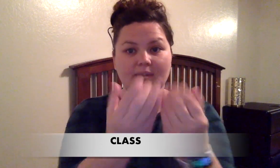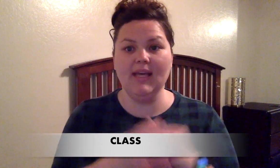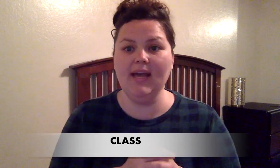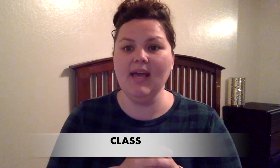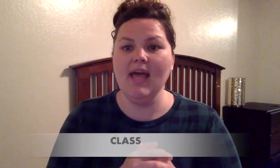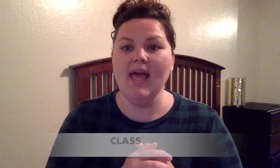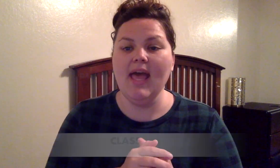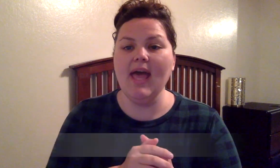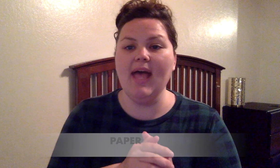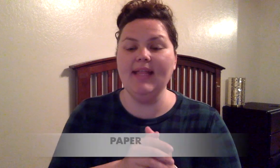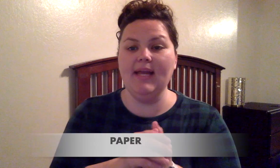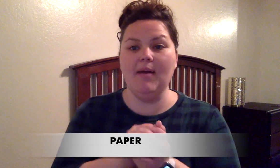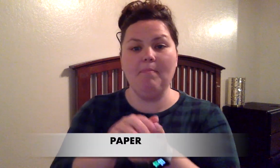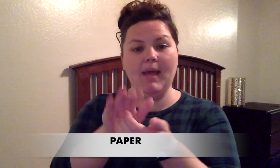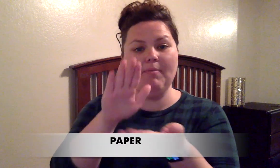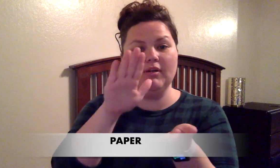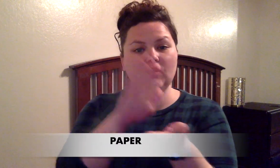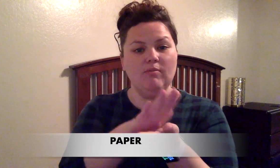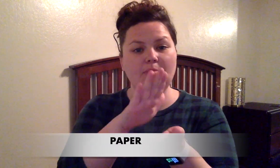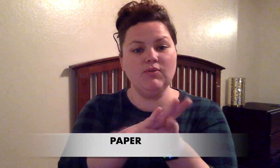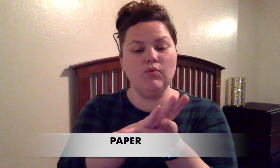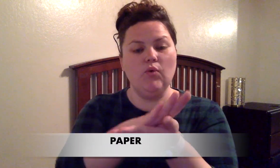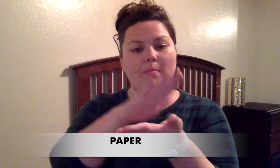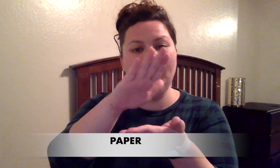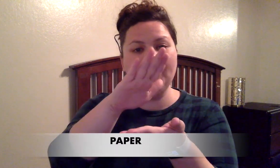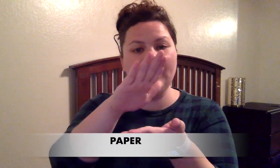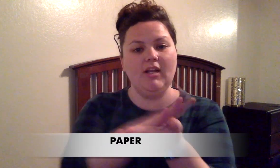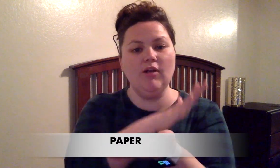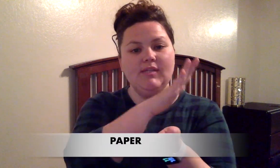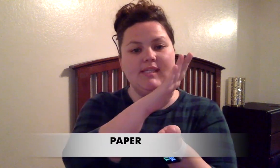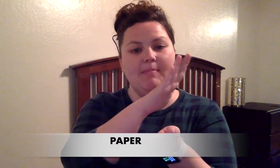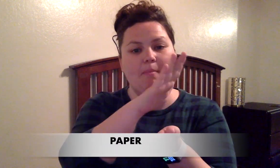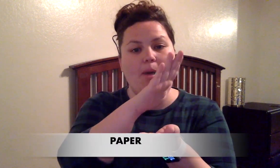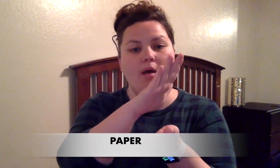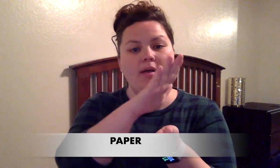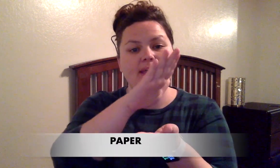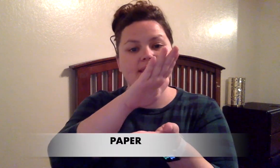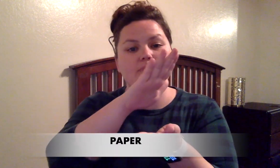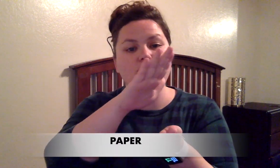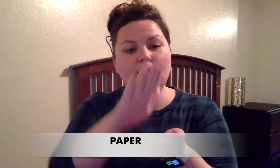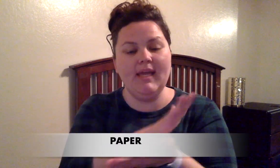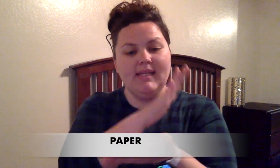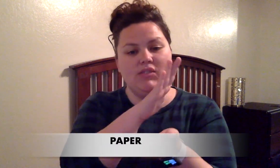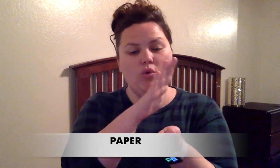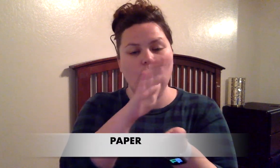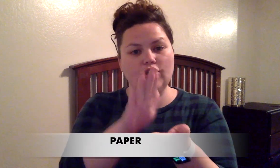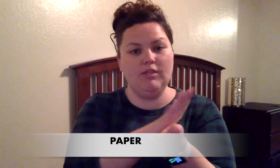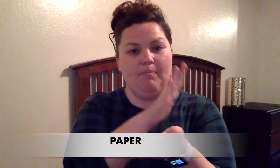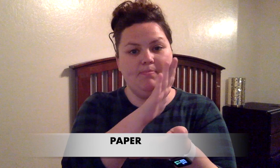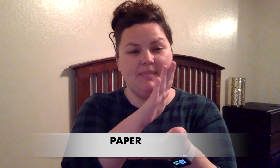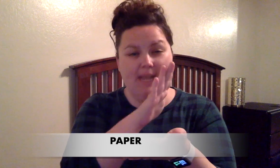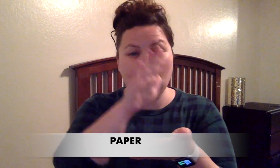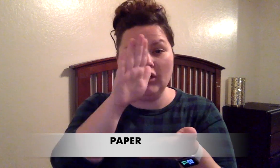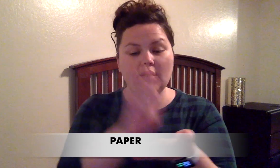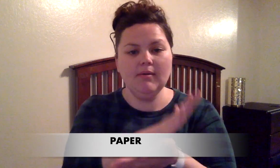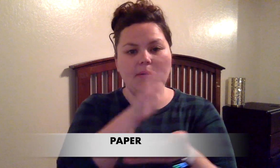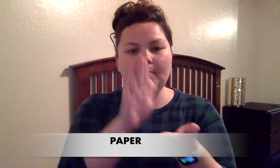Okay? And then paper. So remember school, paper is very close, except the movement is towards the signer.